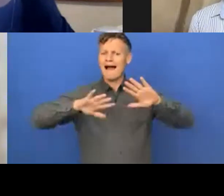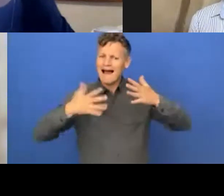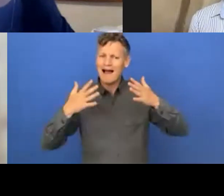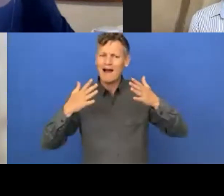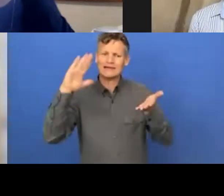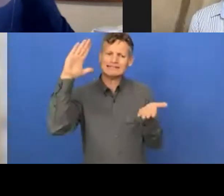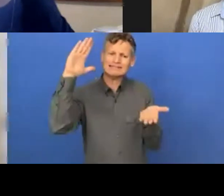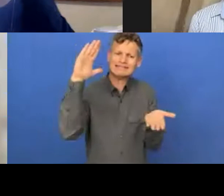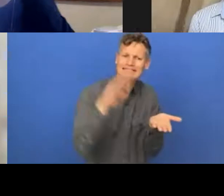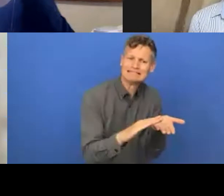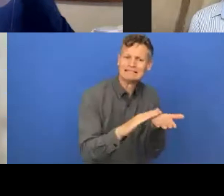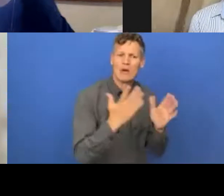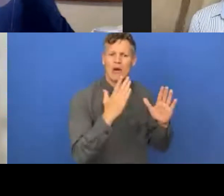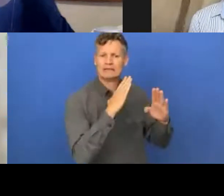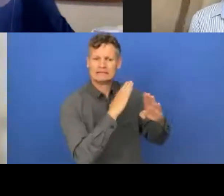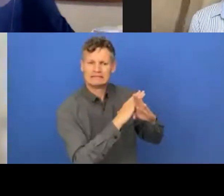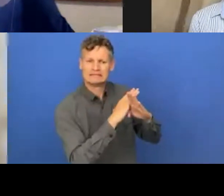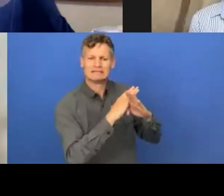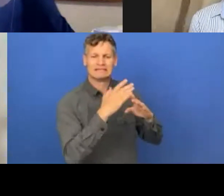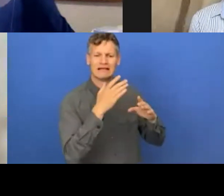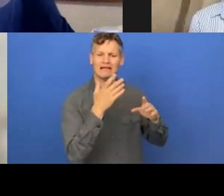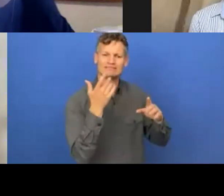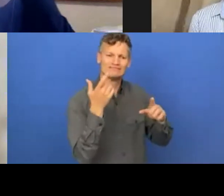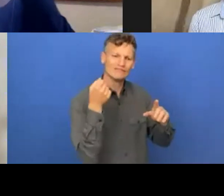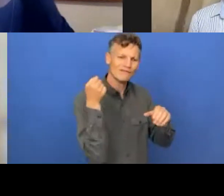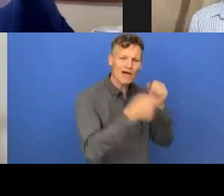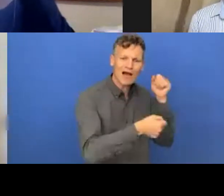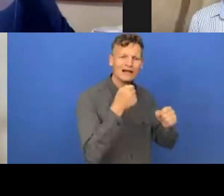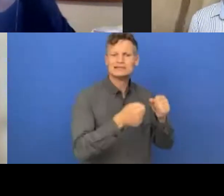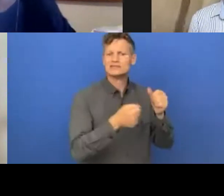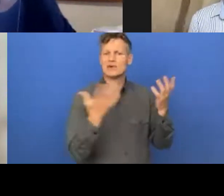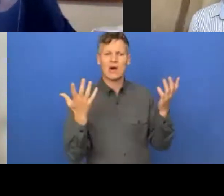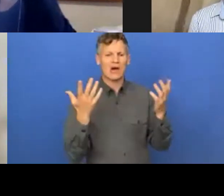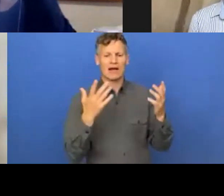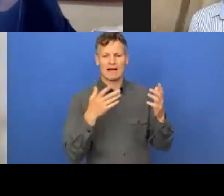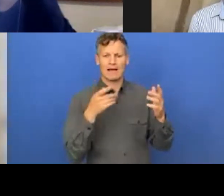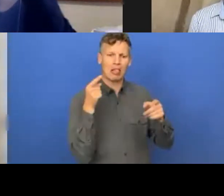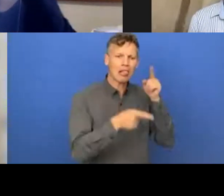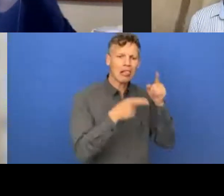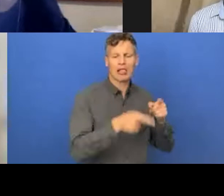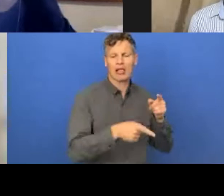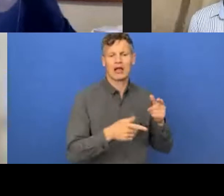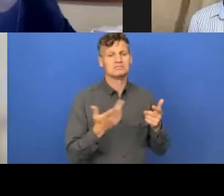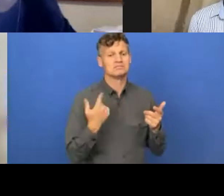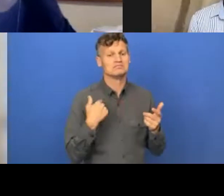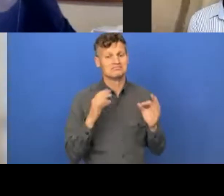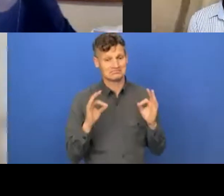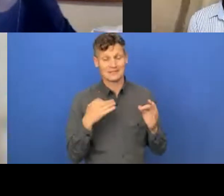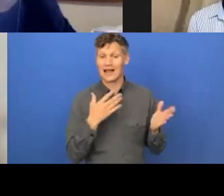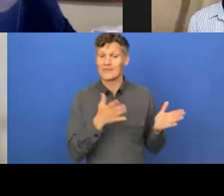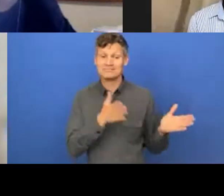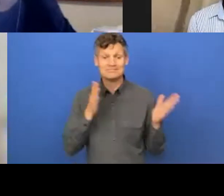violence in general. So now we would like to hear from Kiki, who has a first-hand experience as a young person